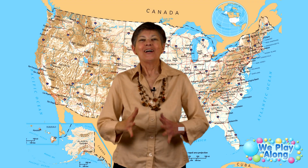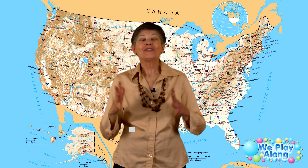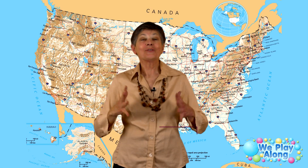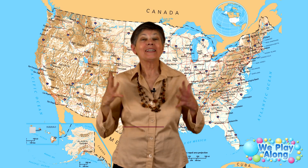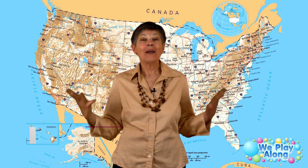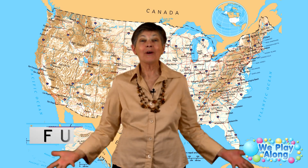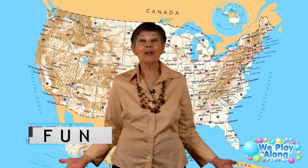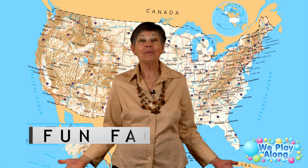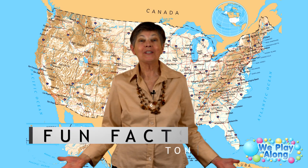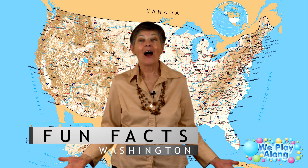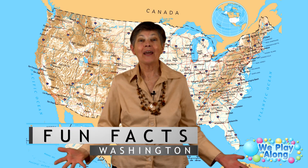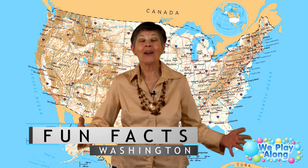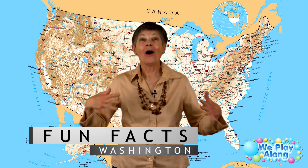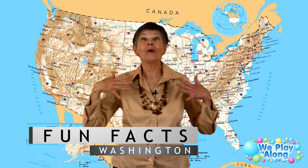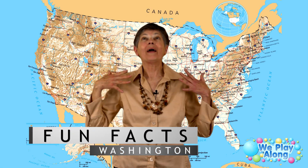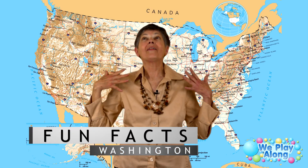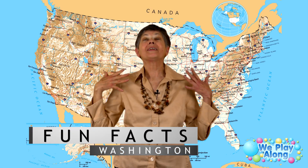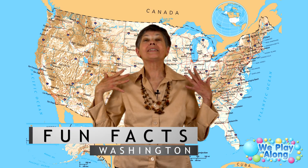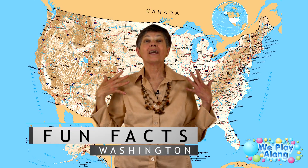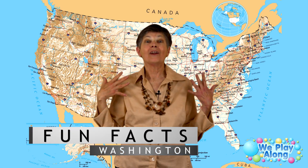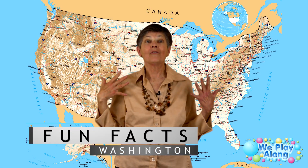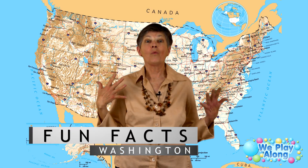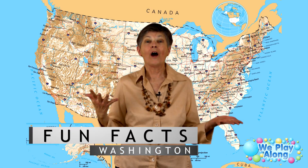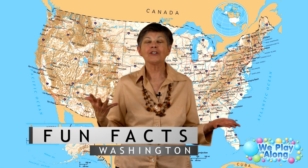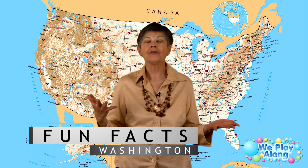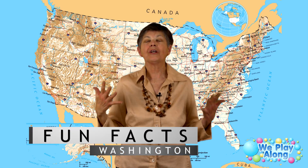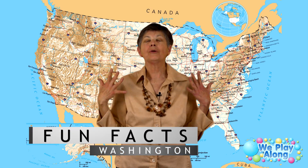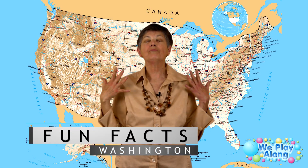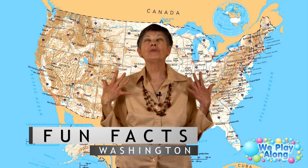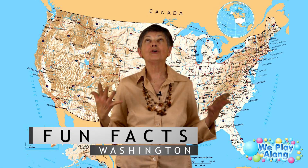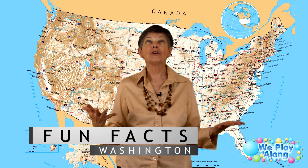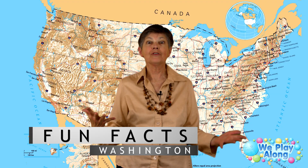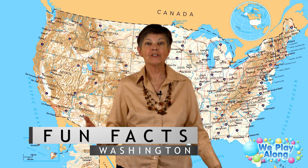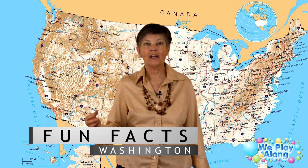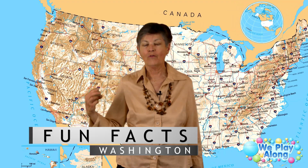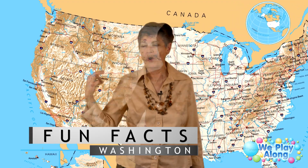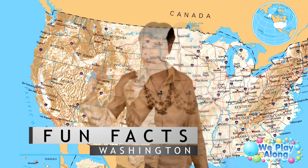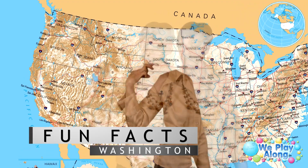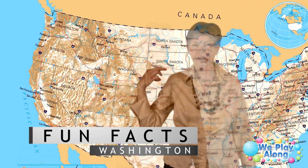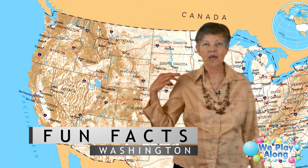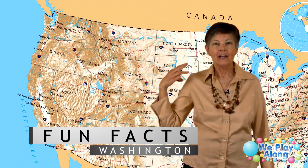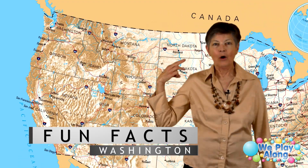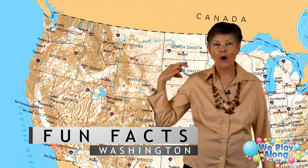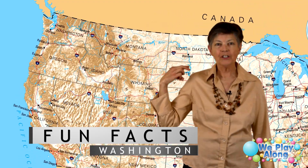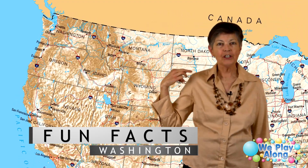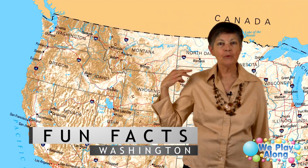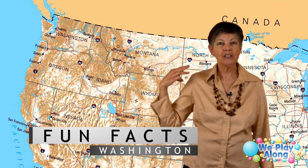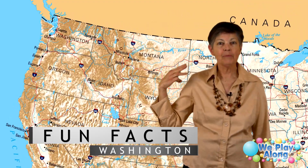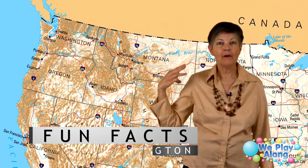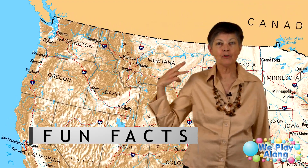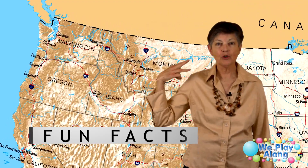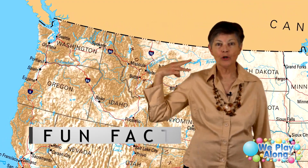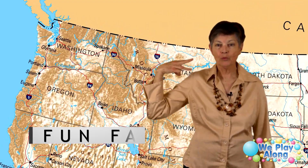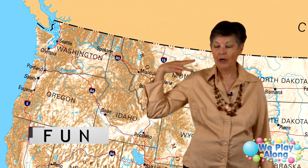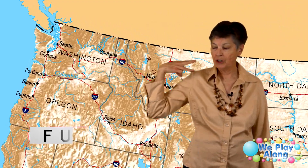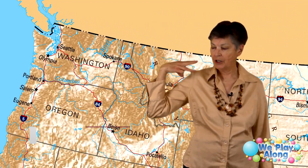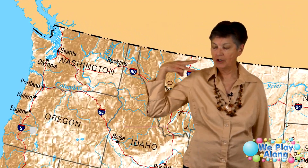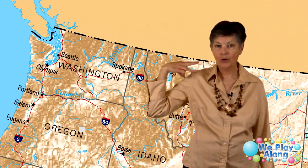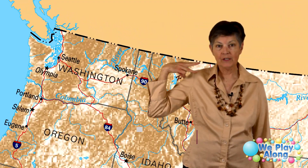So today we're going to be talking all about the state of Washington, the beautiful state of Washington. Now Washington was named after George Washington, so the